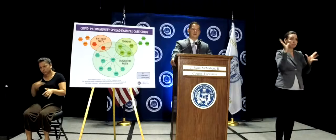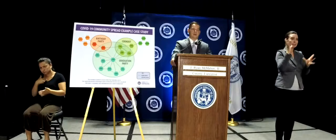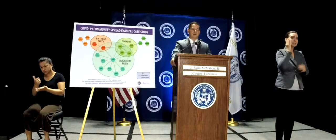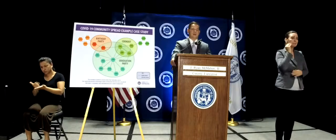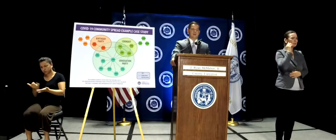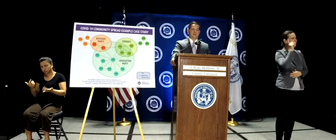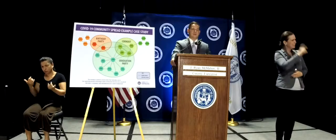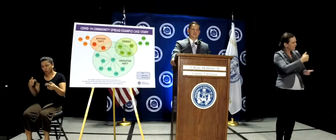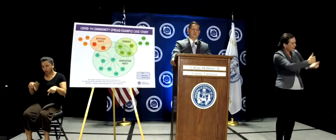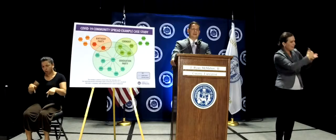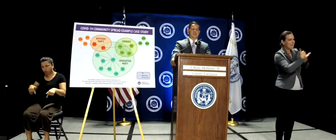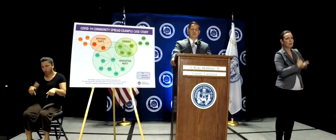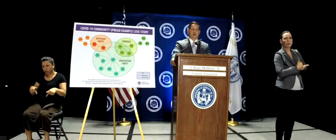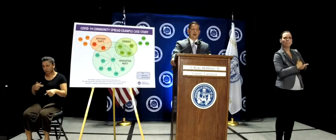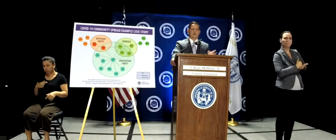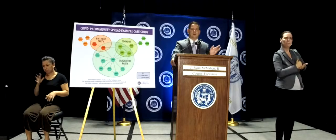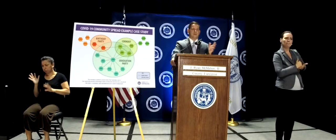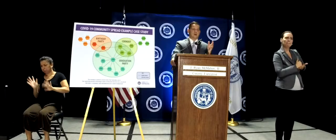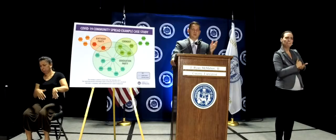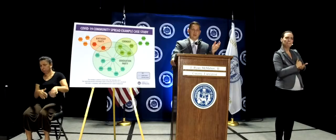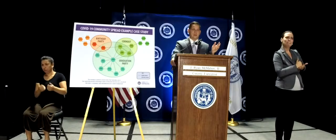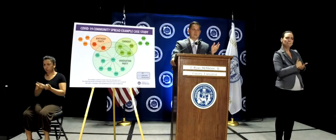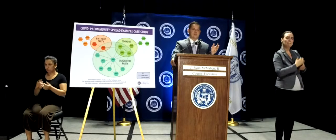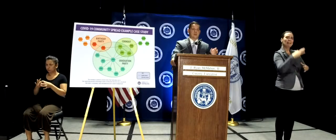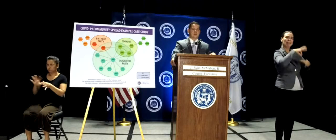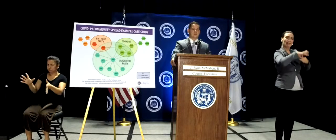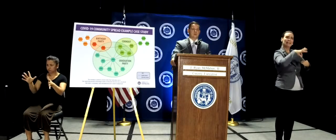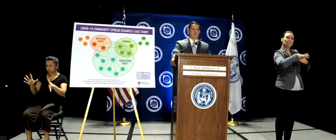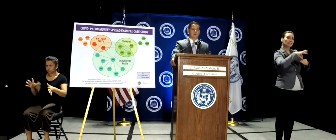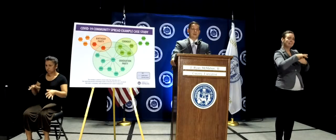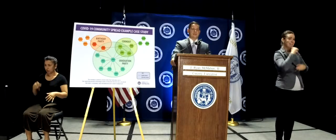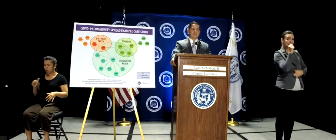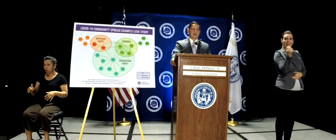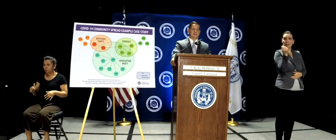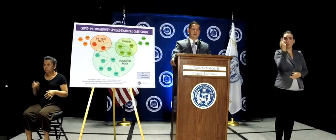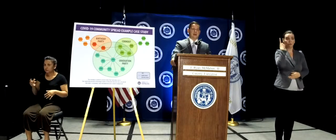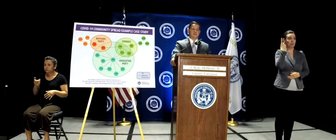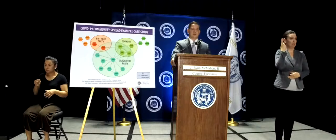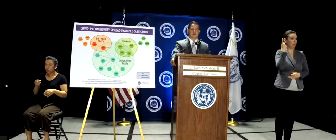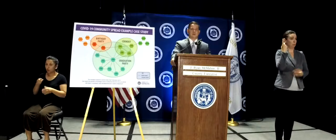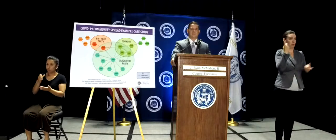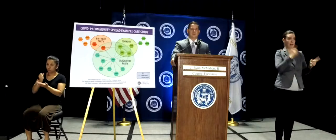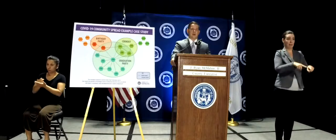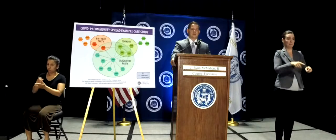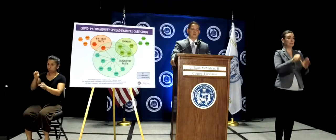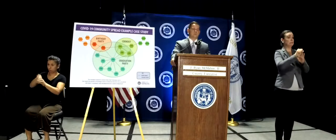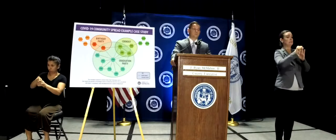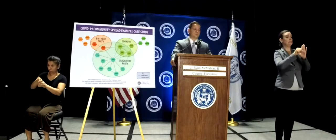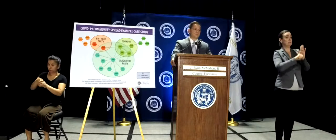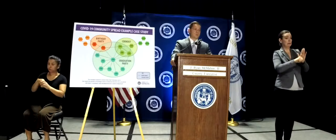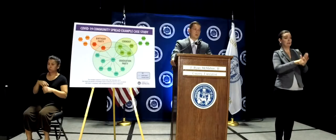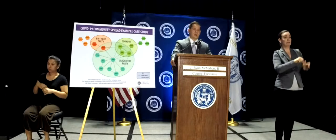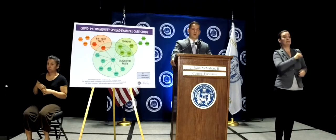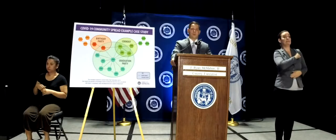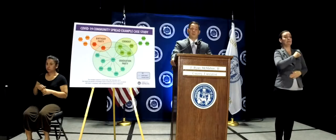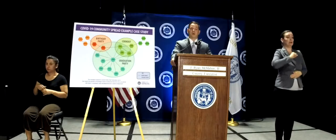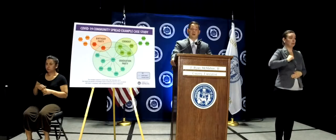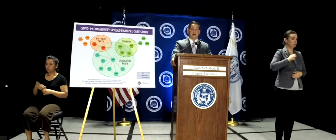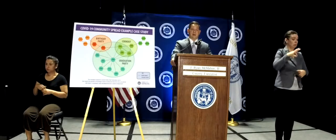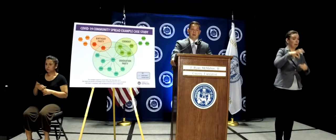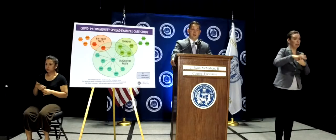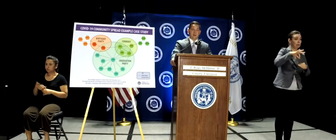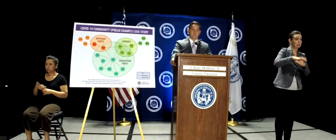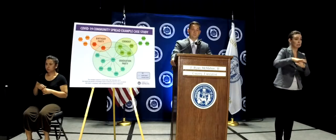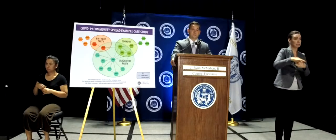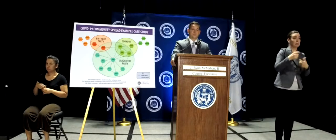not, and there's elections going on. I don't even understand this. He has states that have senators up for election that are a little bit bigger